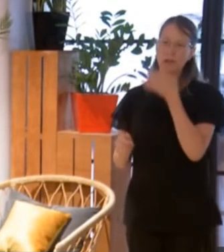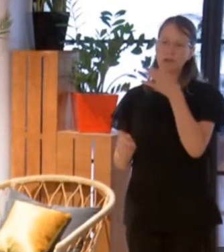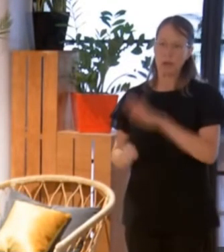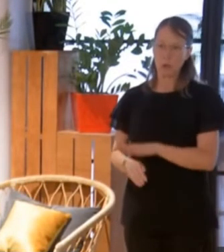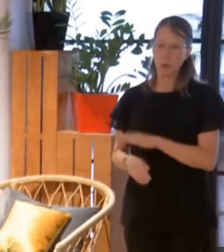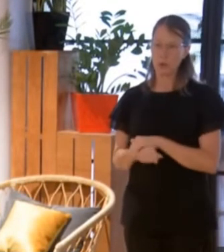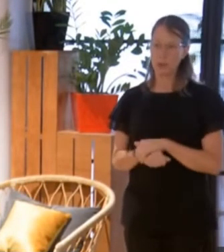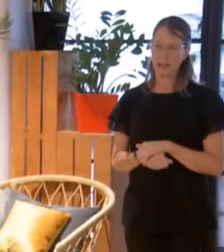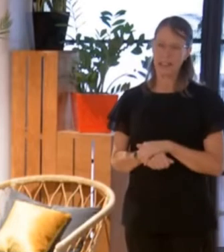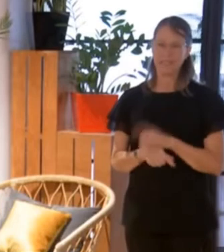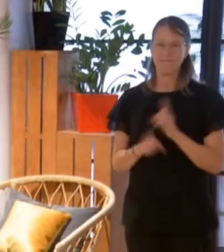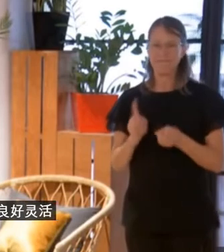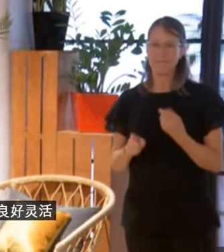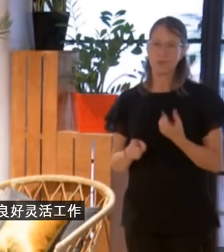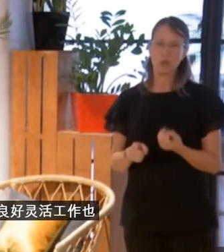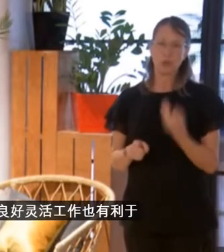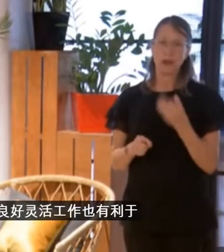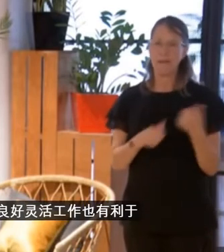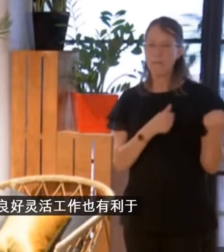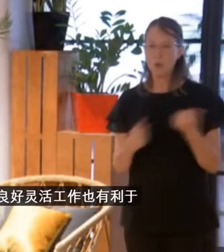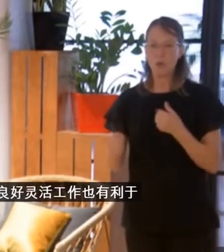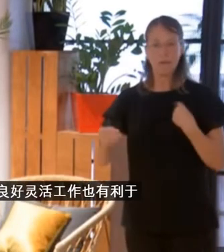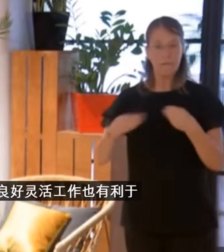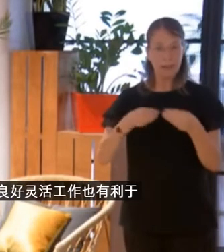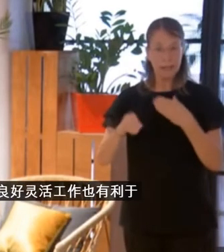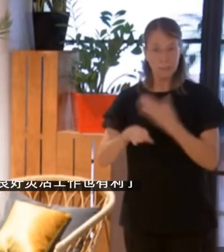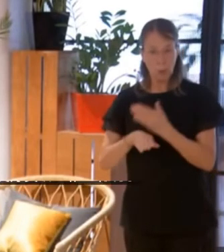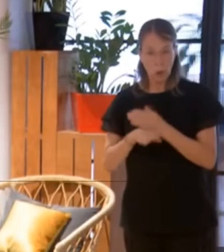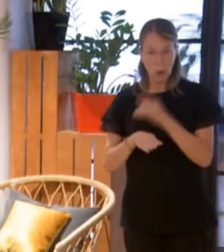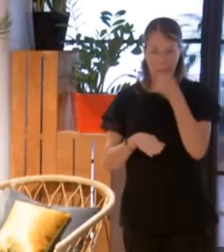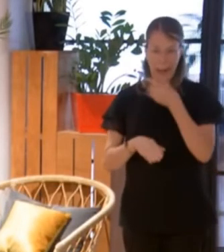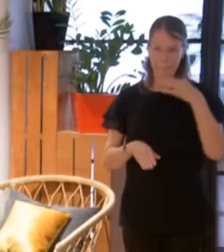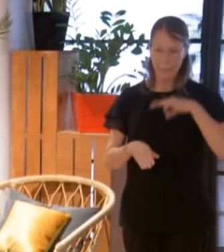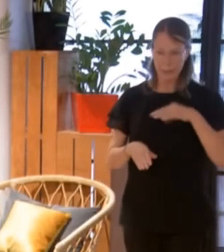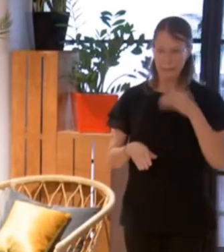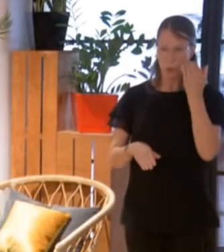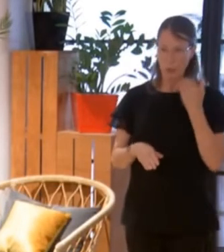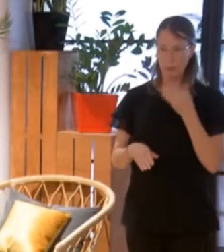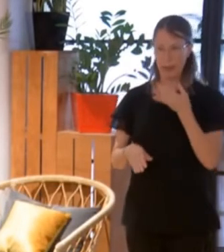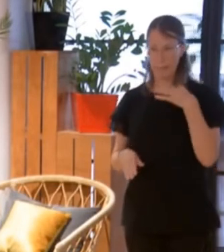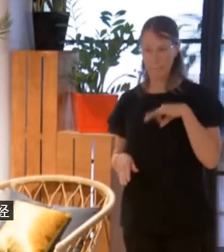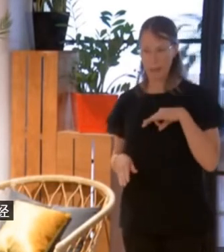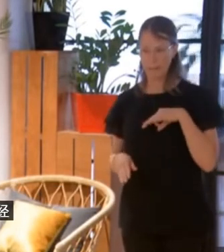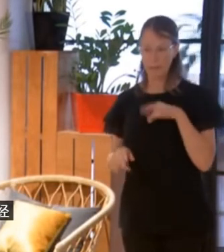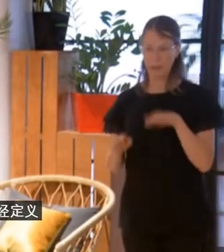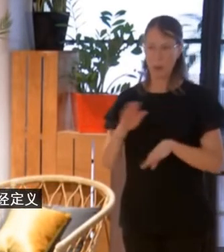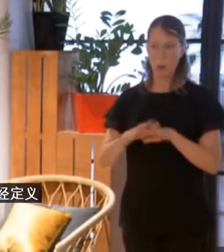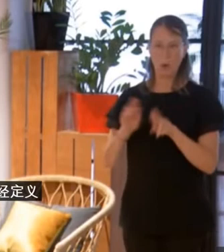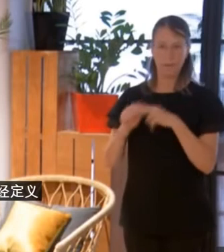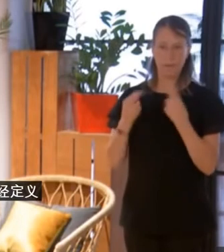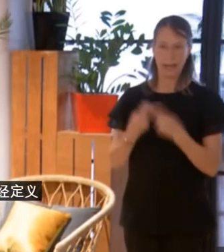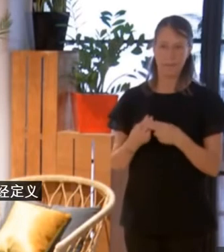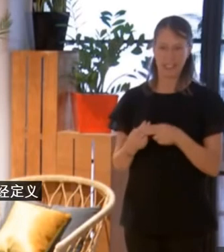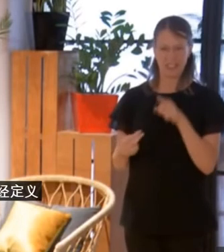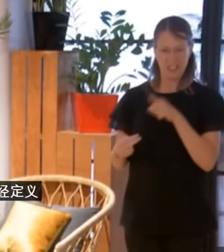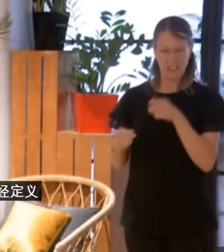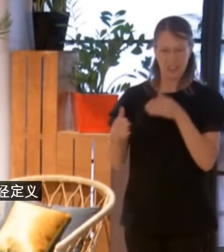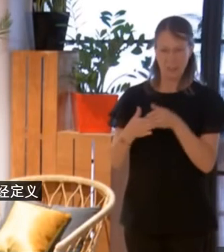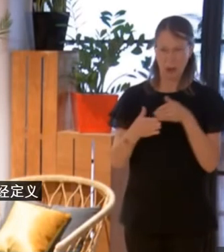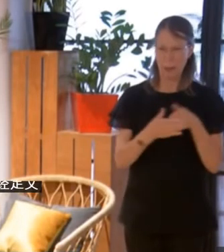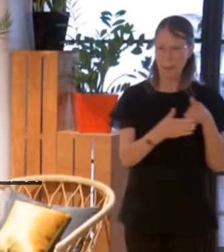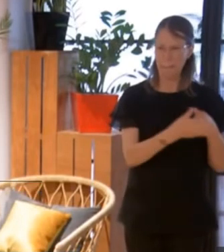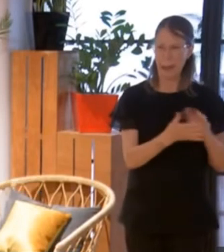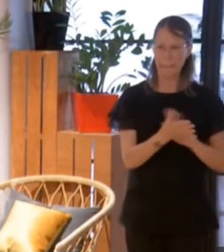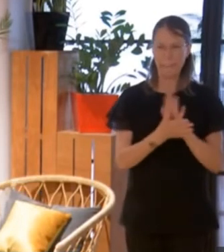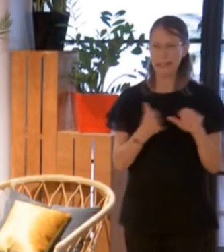good, flexible work that doesn't just benefit women but benefits families. Those gaps and traps have defined the inability for